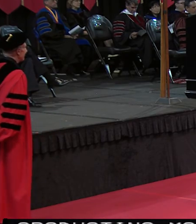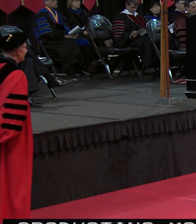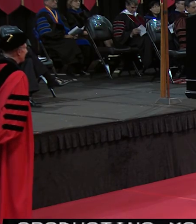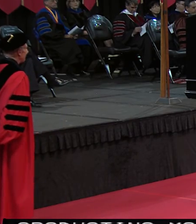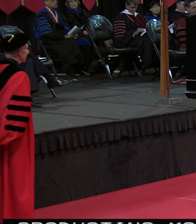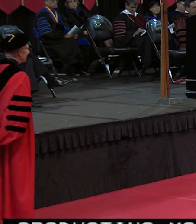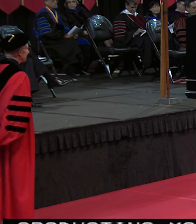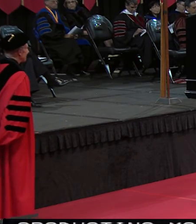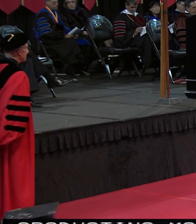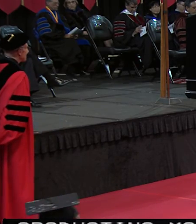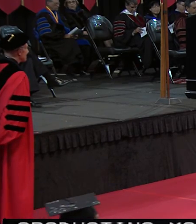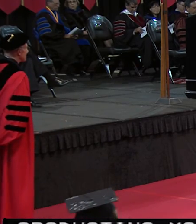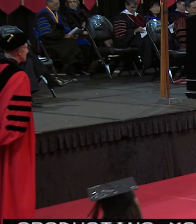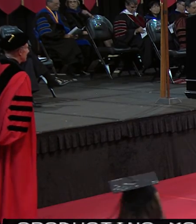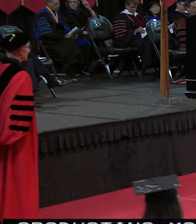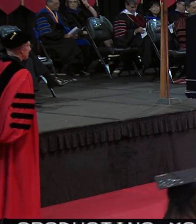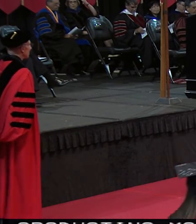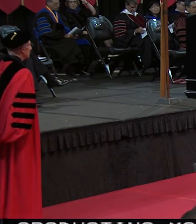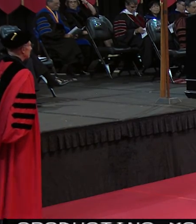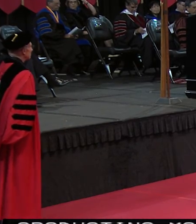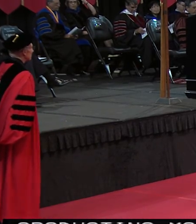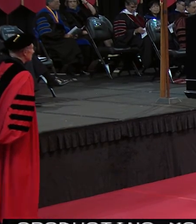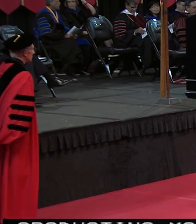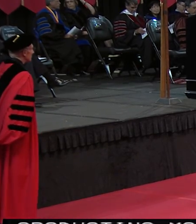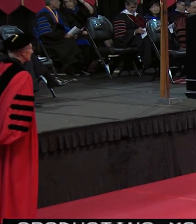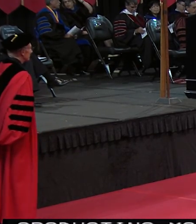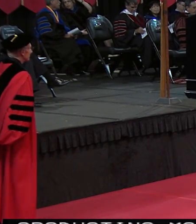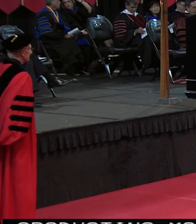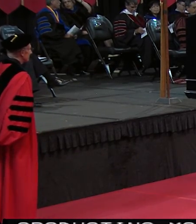Emosha Tashawn Williams.